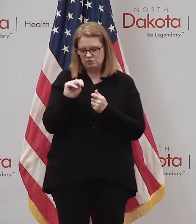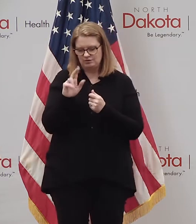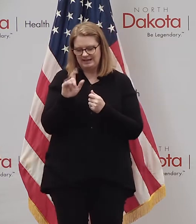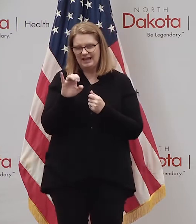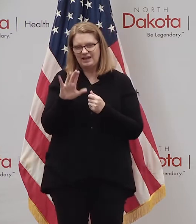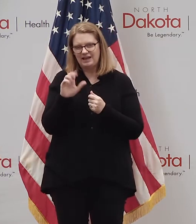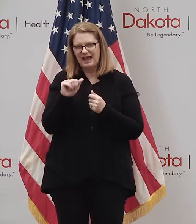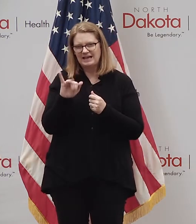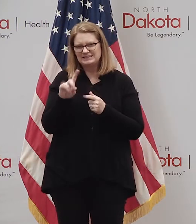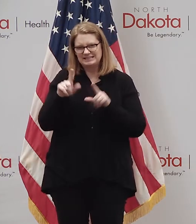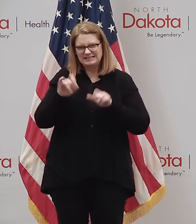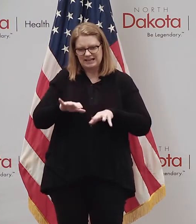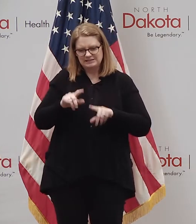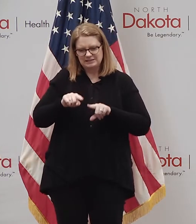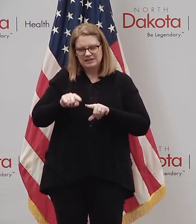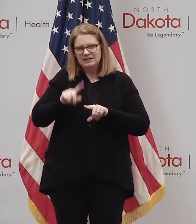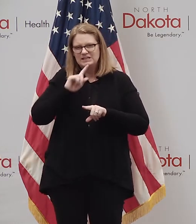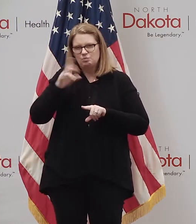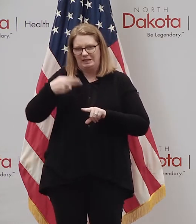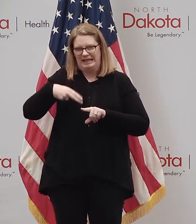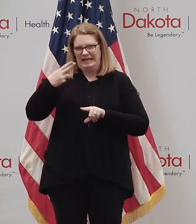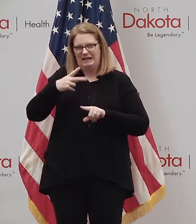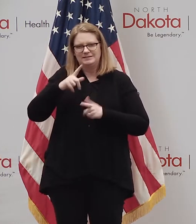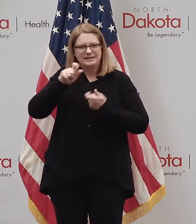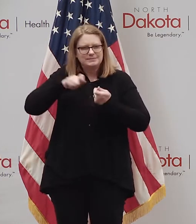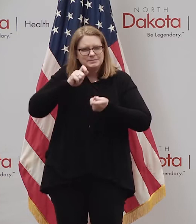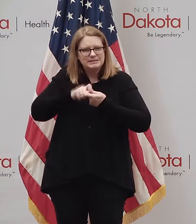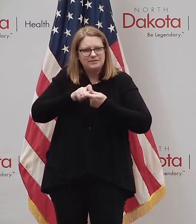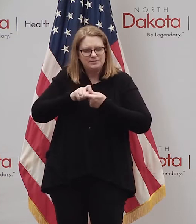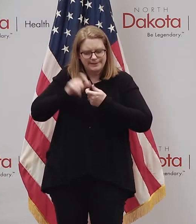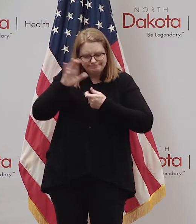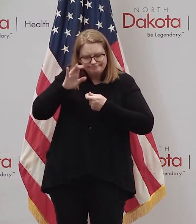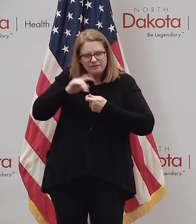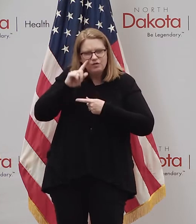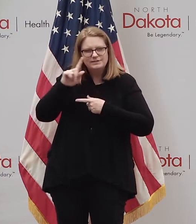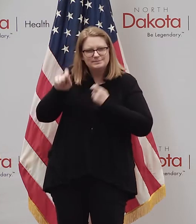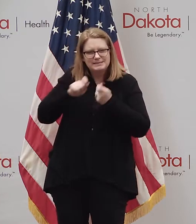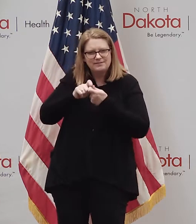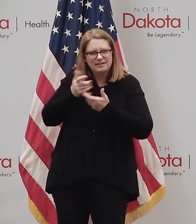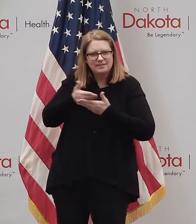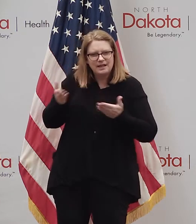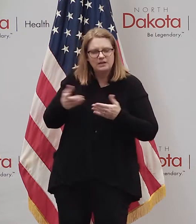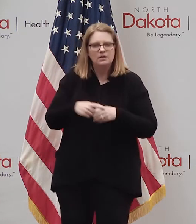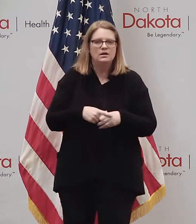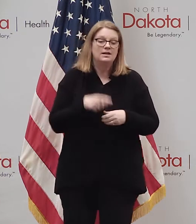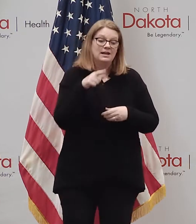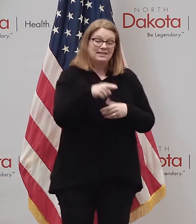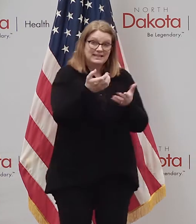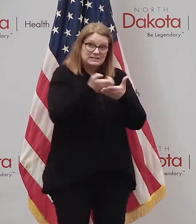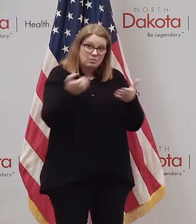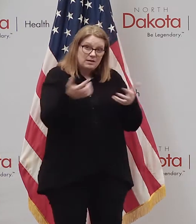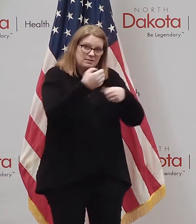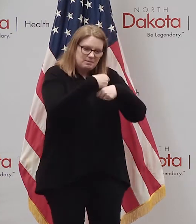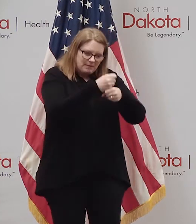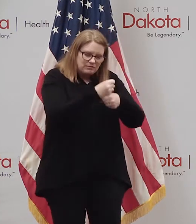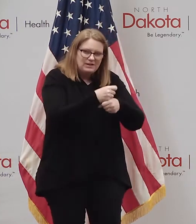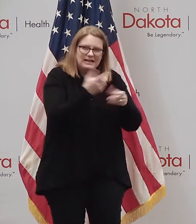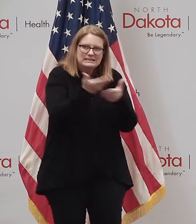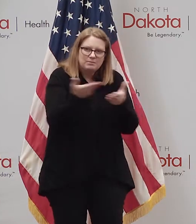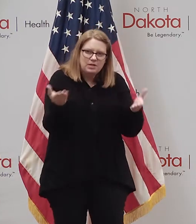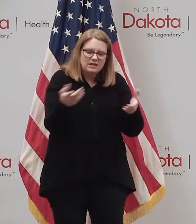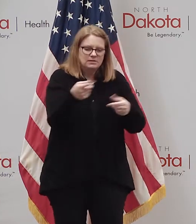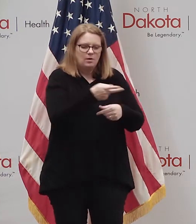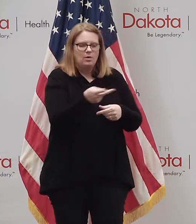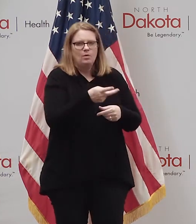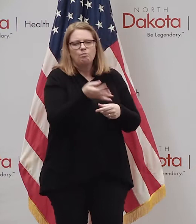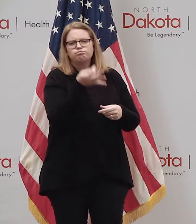for COVID-19 is very high. What we do know is that the manufacturer of the equipment and supplies have been leaders